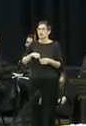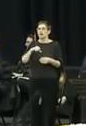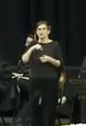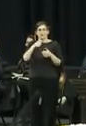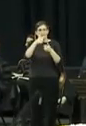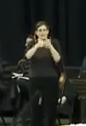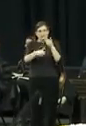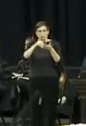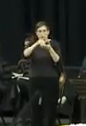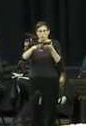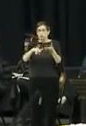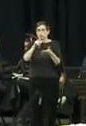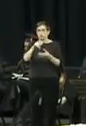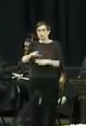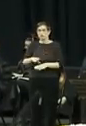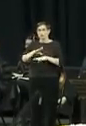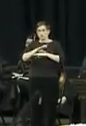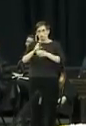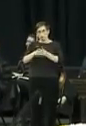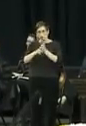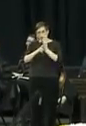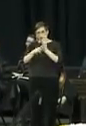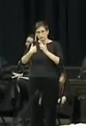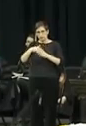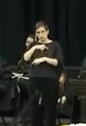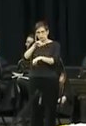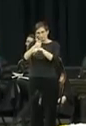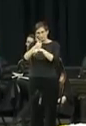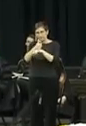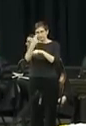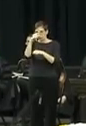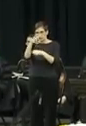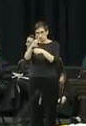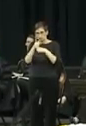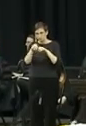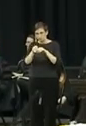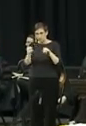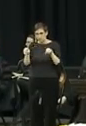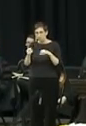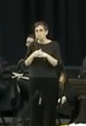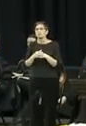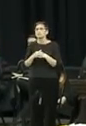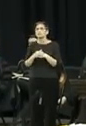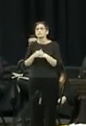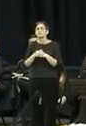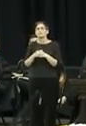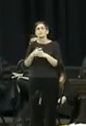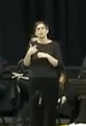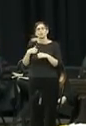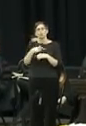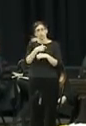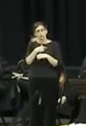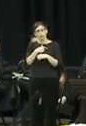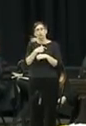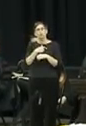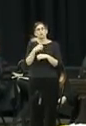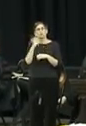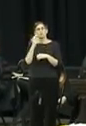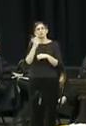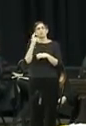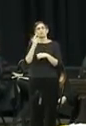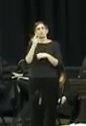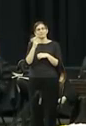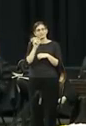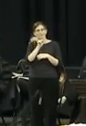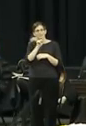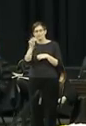the demanding requirements that we set for the attainment of degrees. We note with special satisfaction those students who